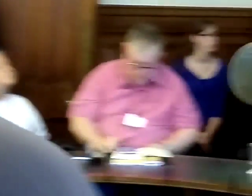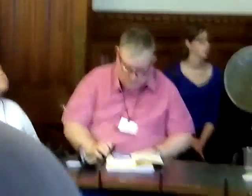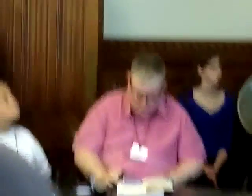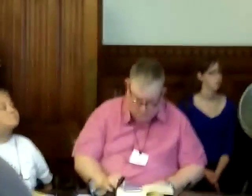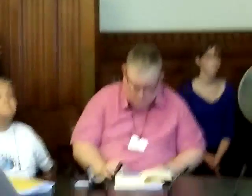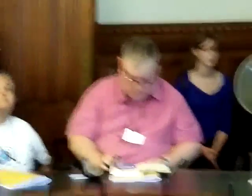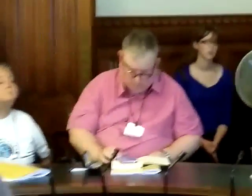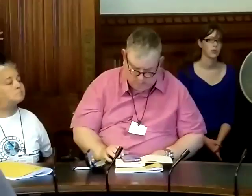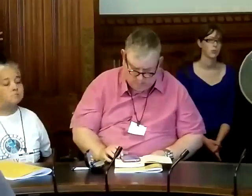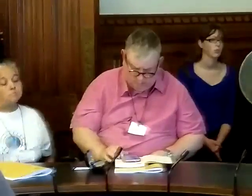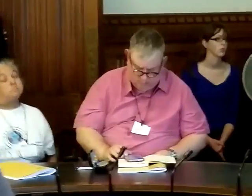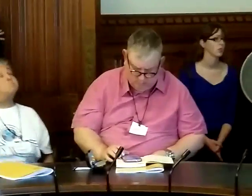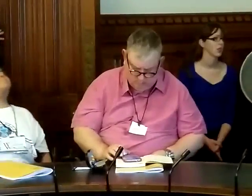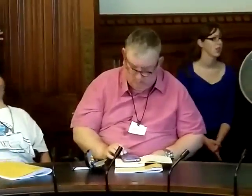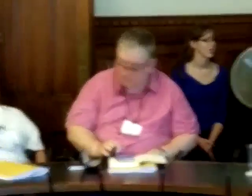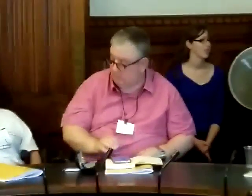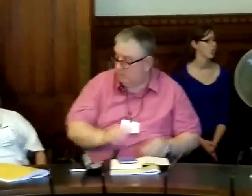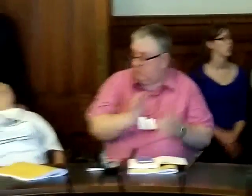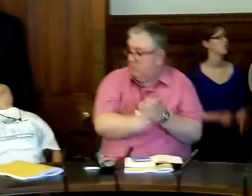John's actually just joined us to actually say a few words if you don't mind, John.